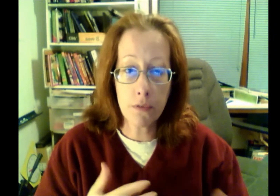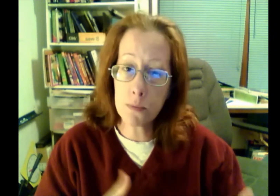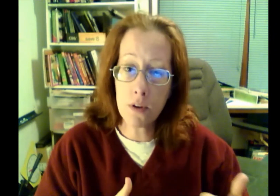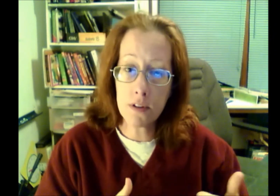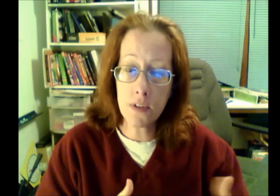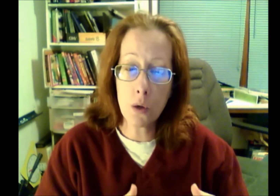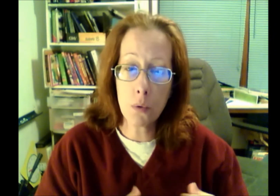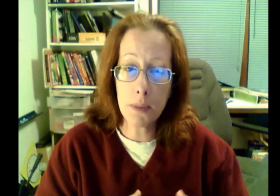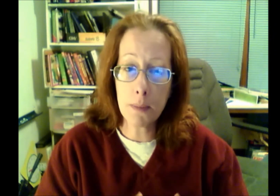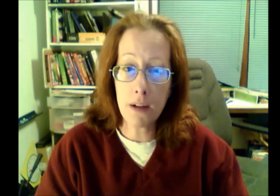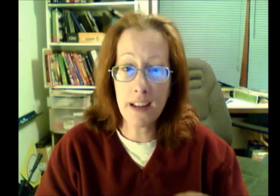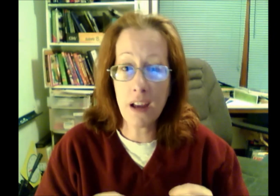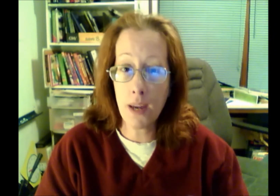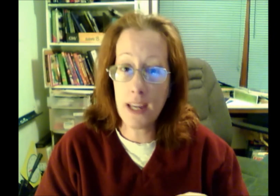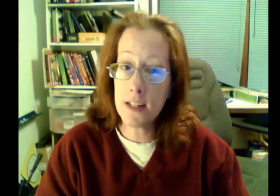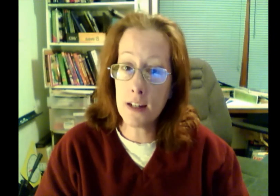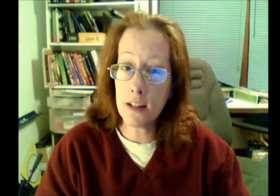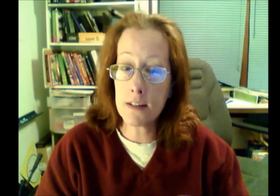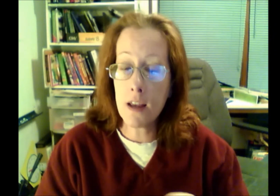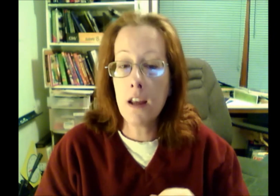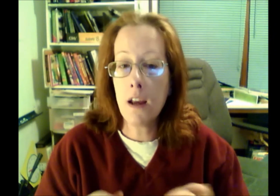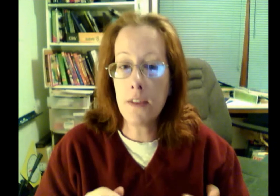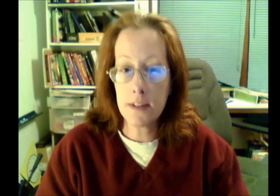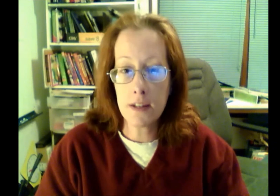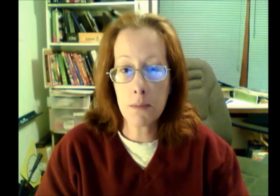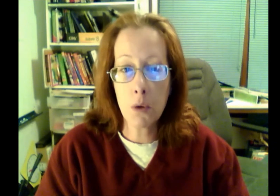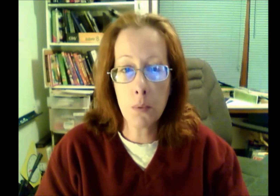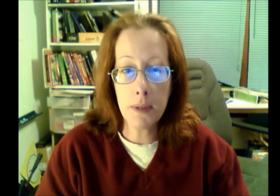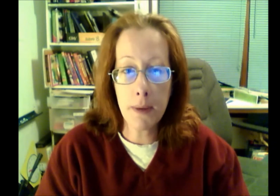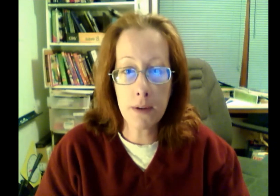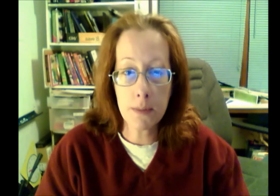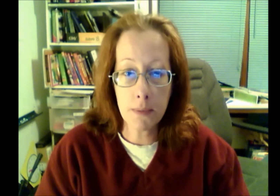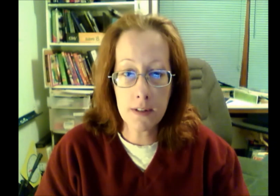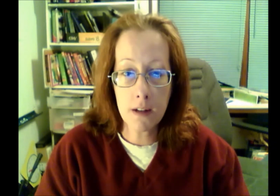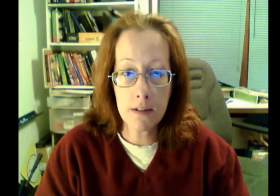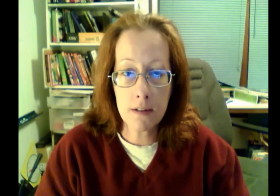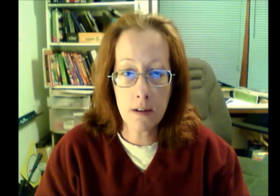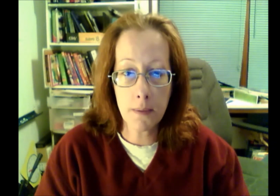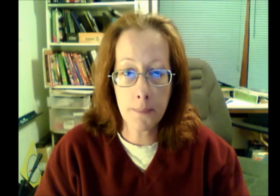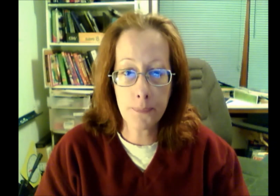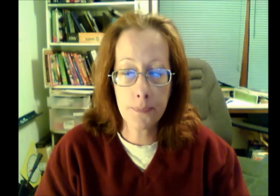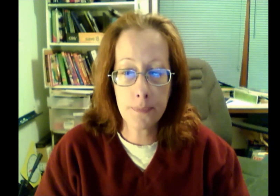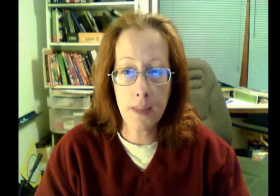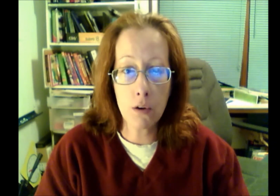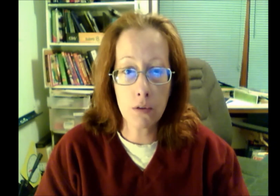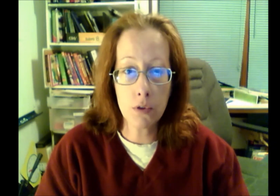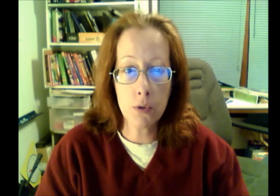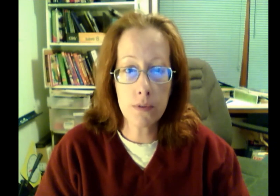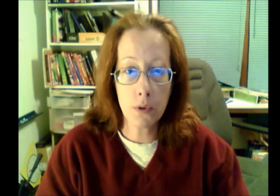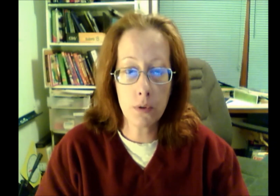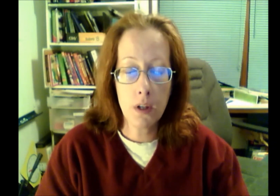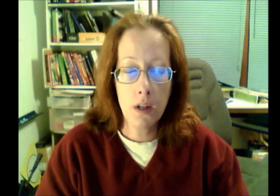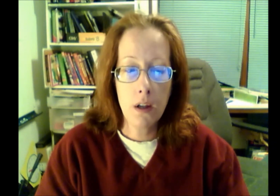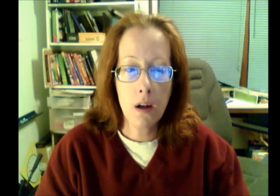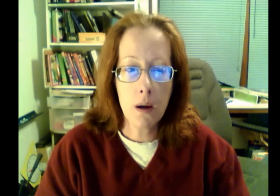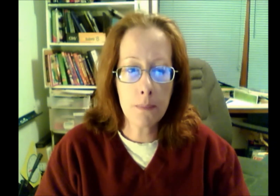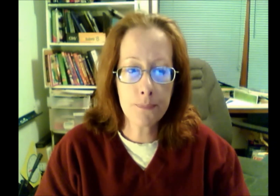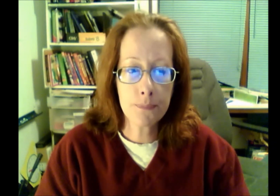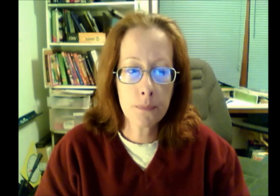part of this video will be about like how handy it is, and then the second part will be about some of the signs that are useful.